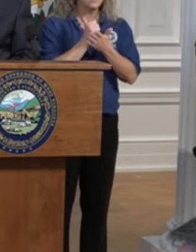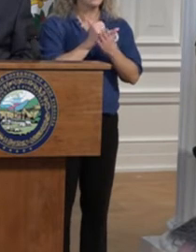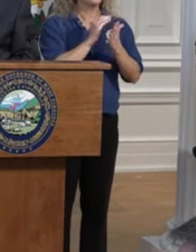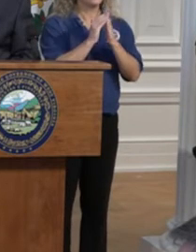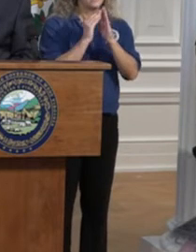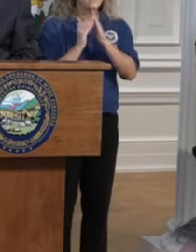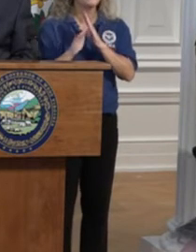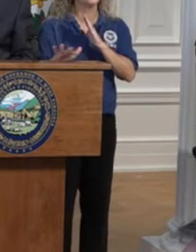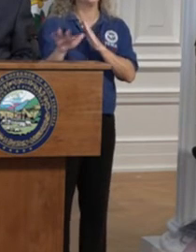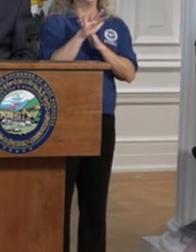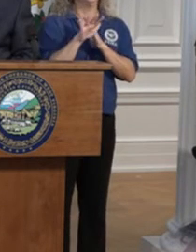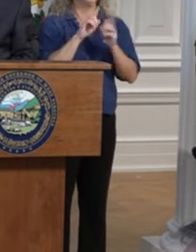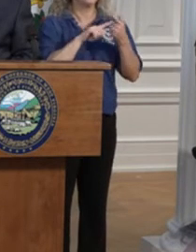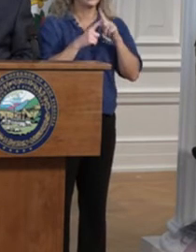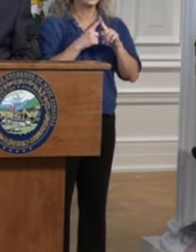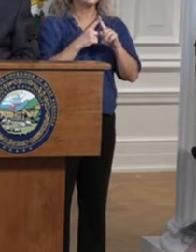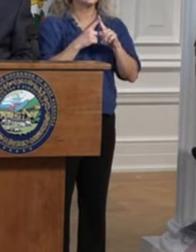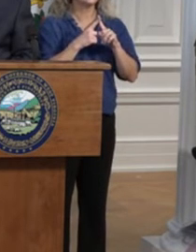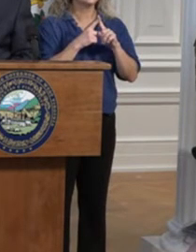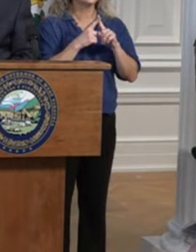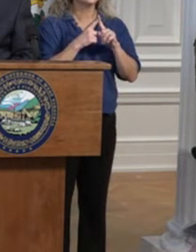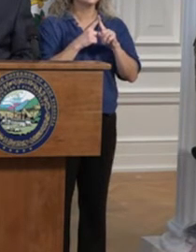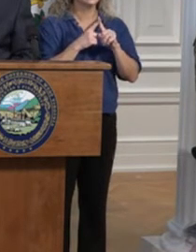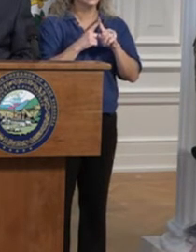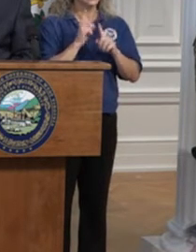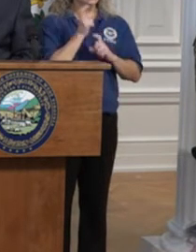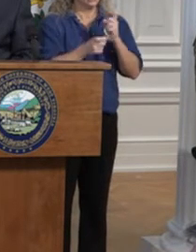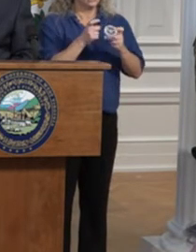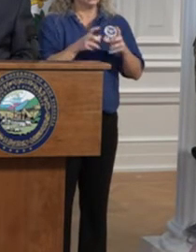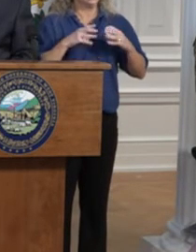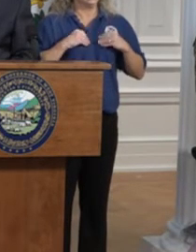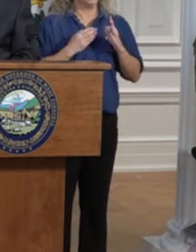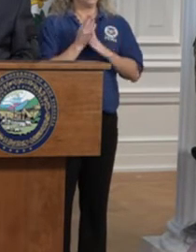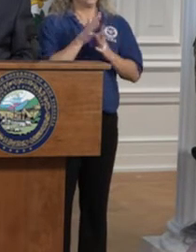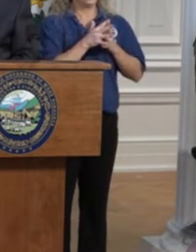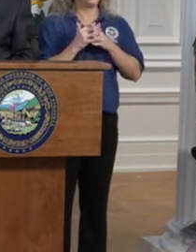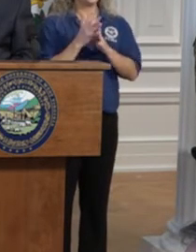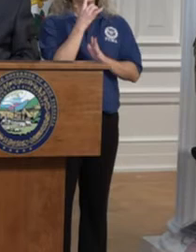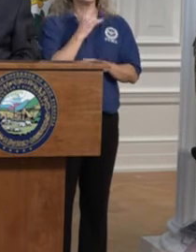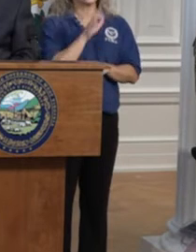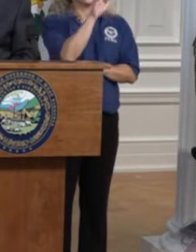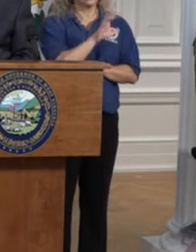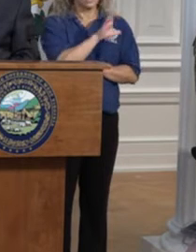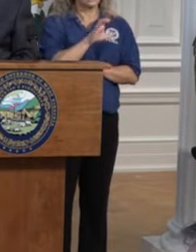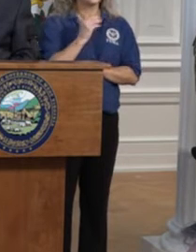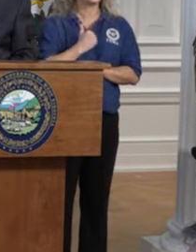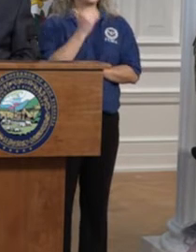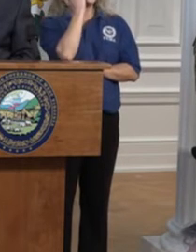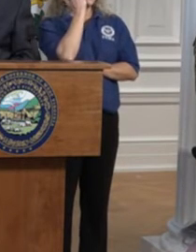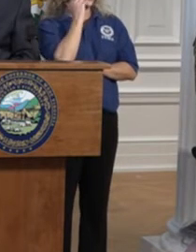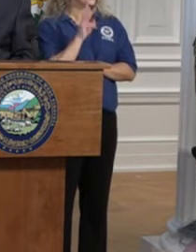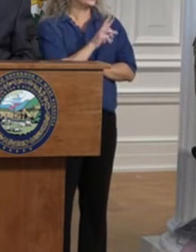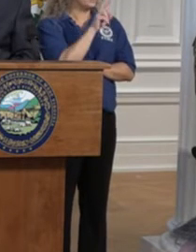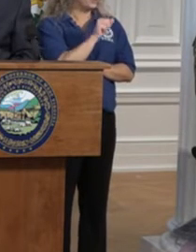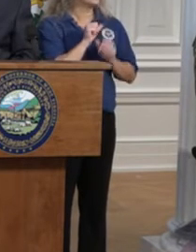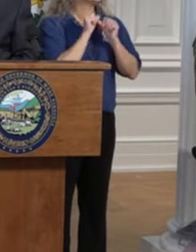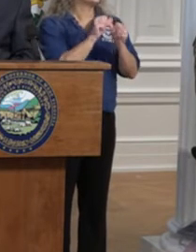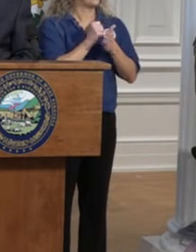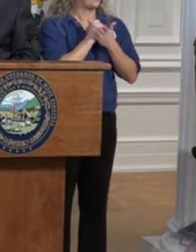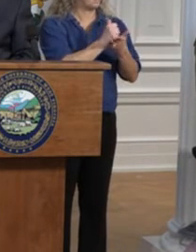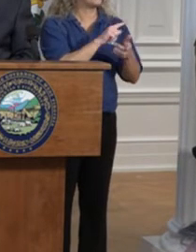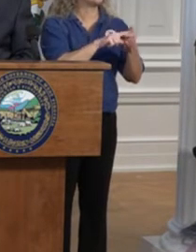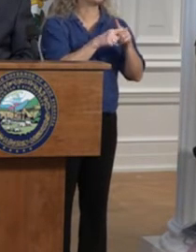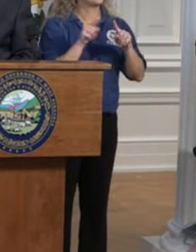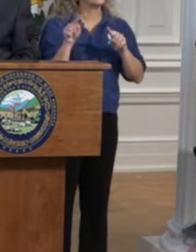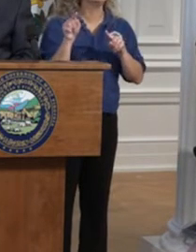friends. Donations will continue to be accepted through the American Red Cross, but I know that West Virginia will continue to help your